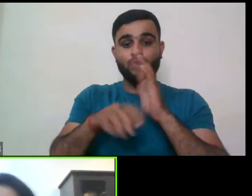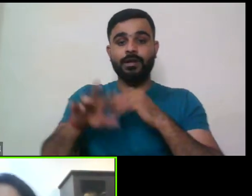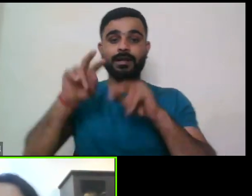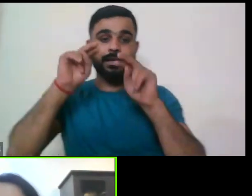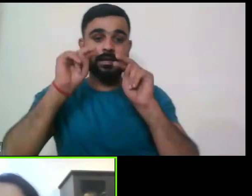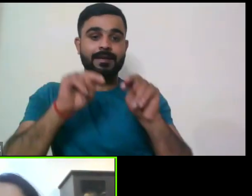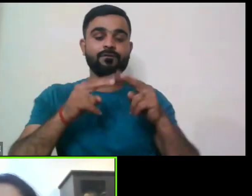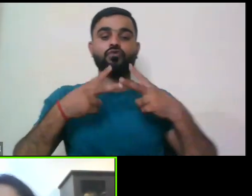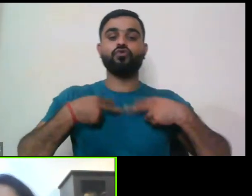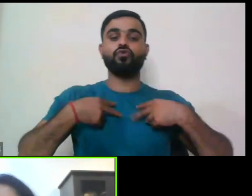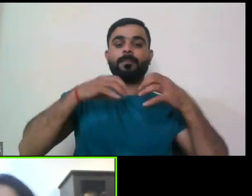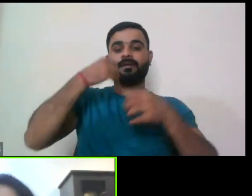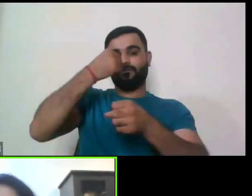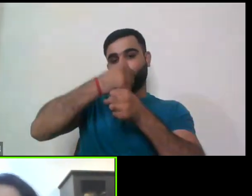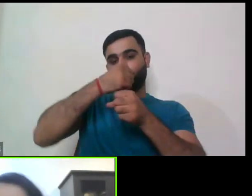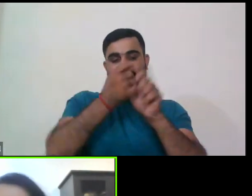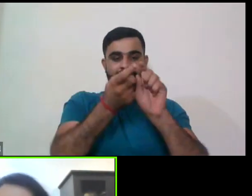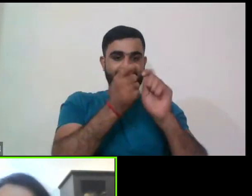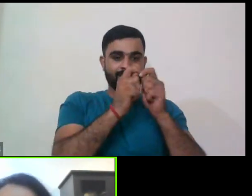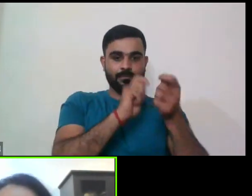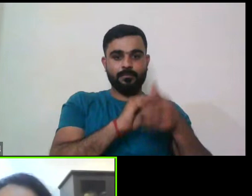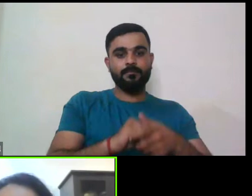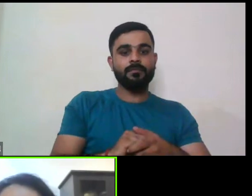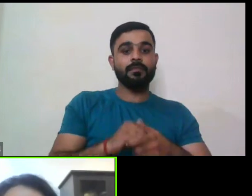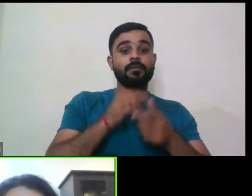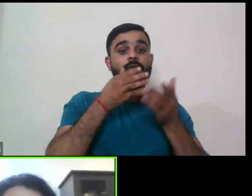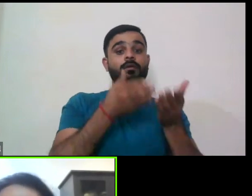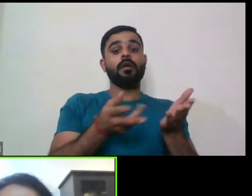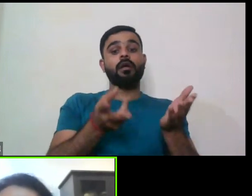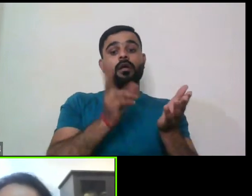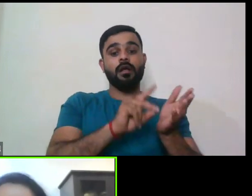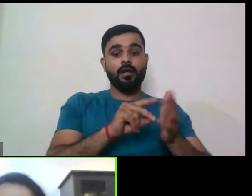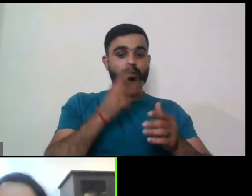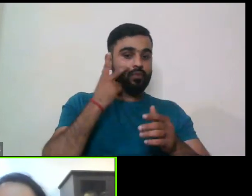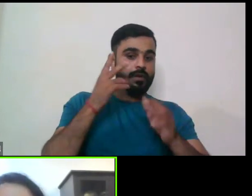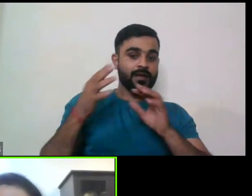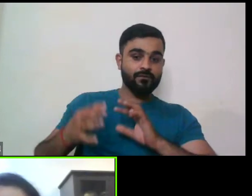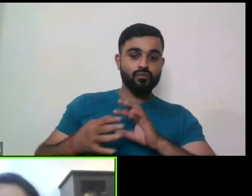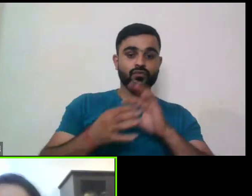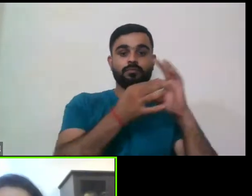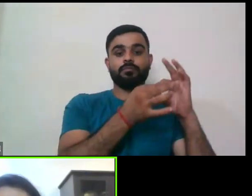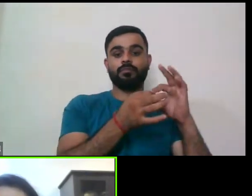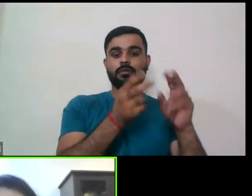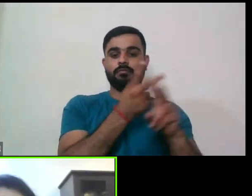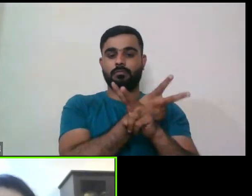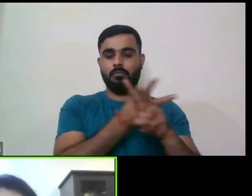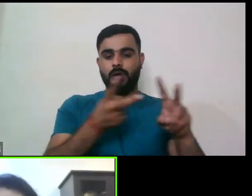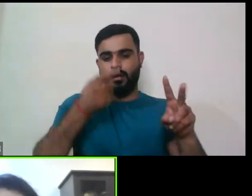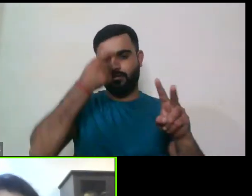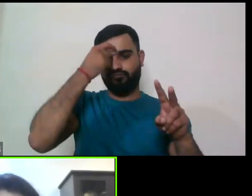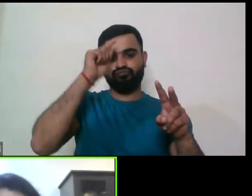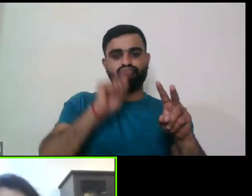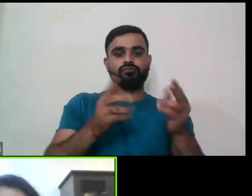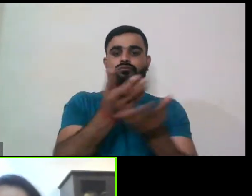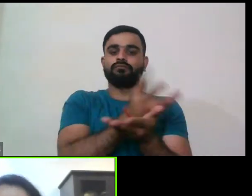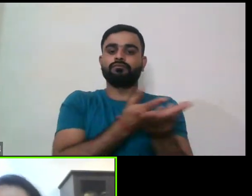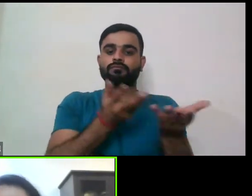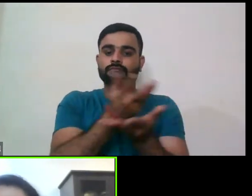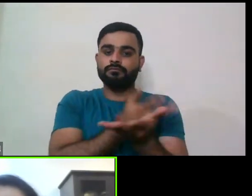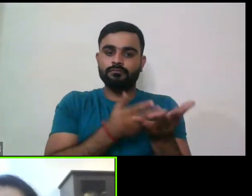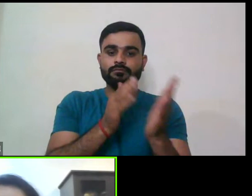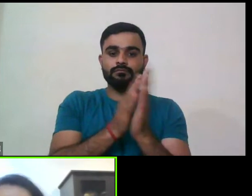requires constitutional amendment. And here again, you link that with multiple issues discussed across the